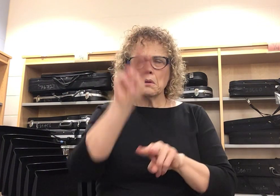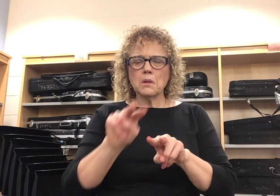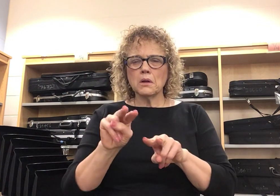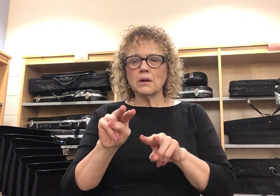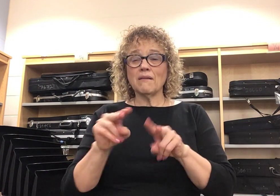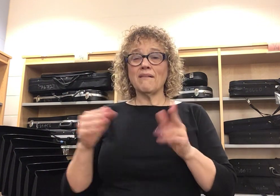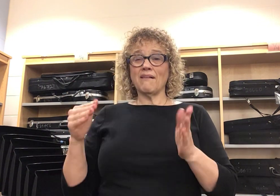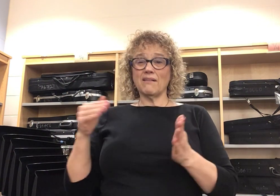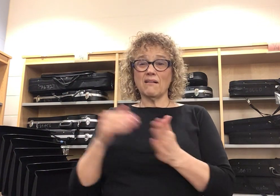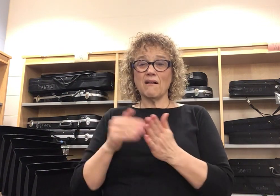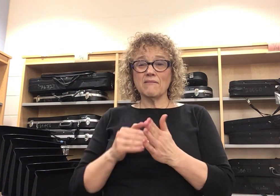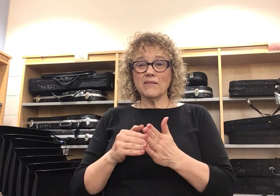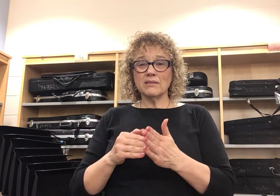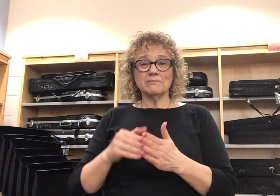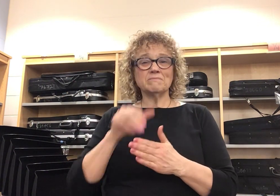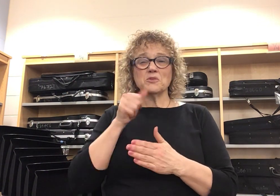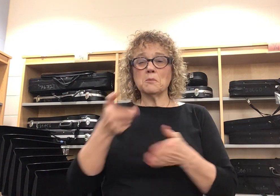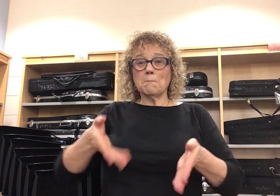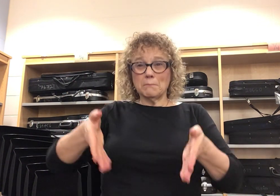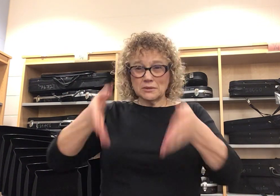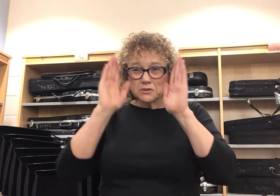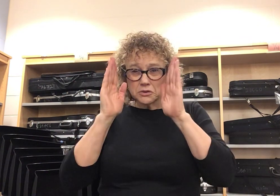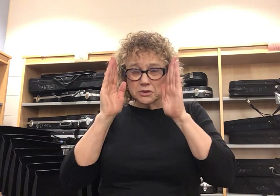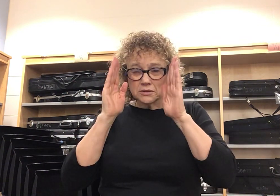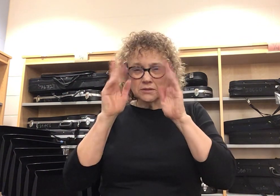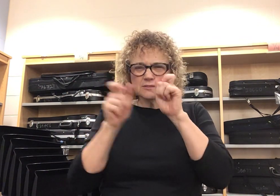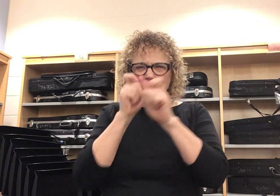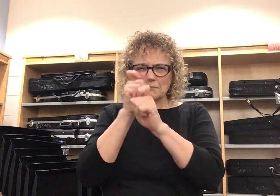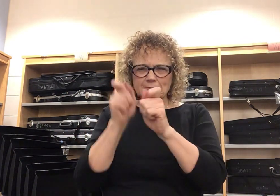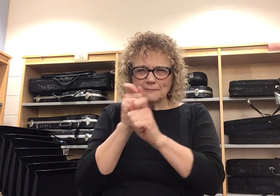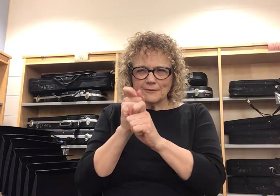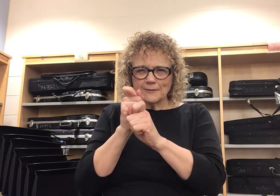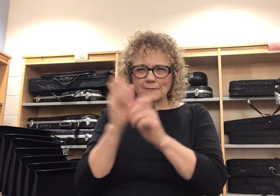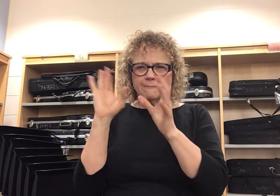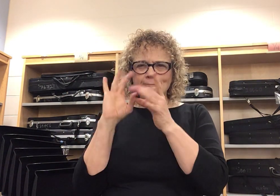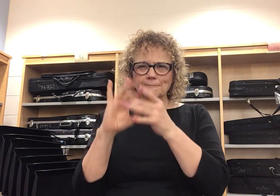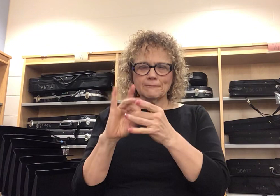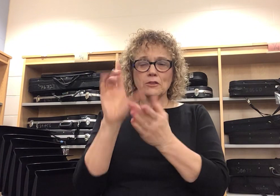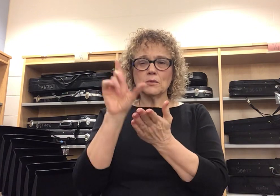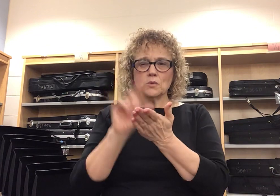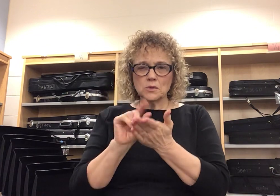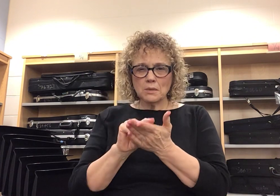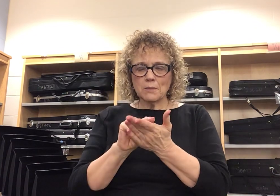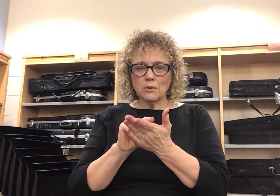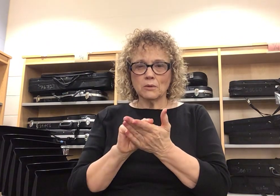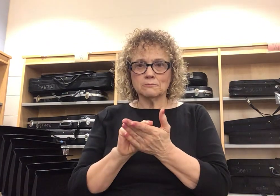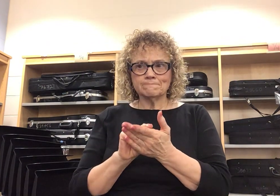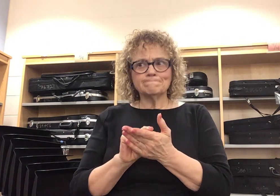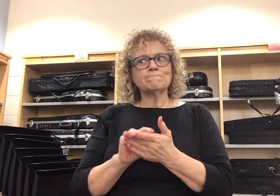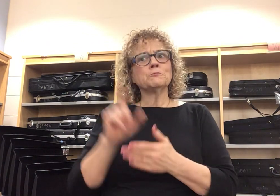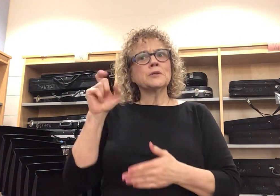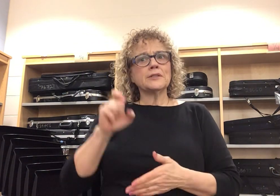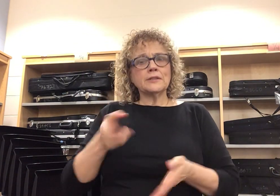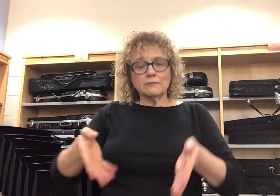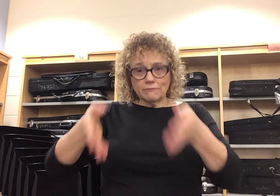like, but we need to keep in mind the specific parts and all of the little details that you want to put on your